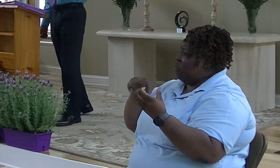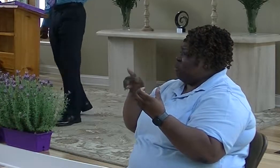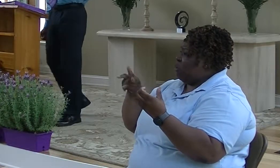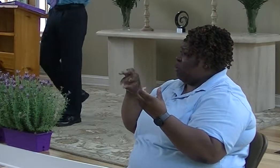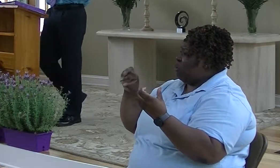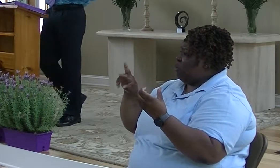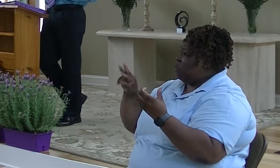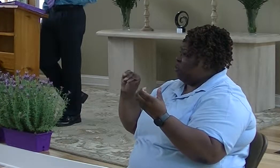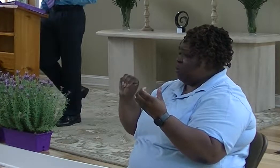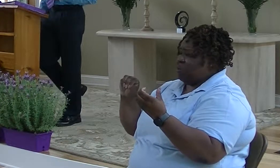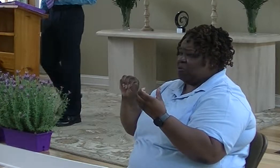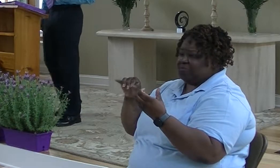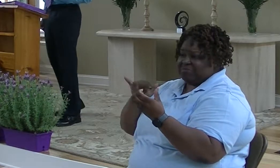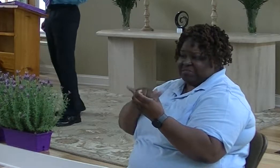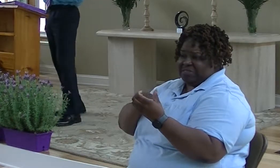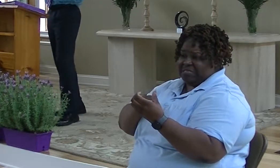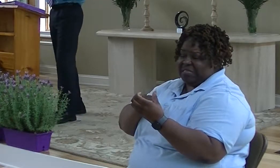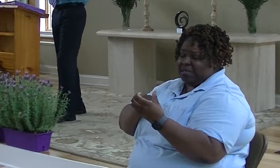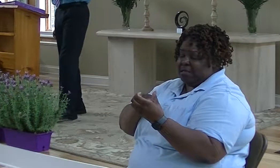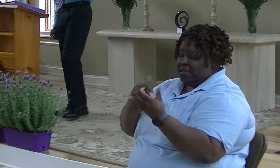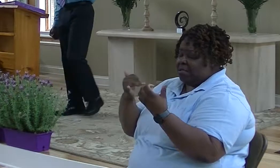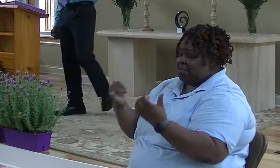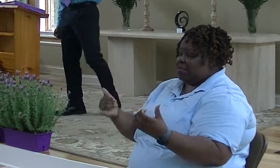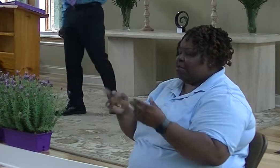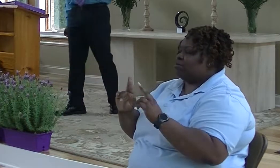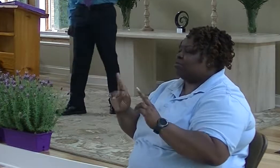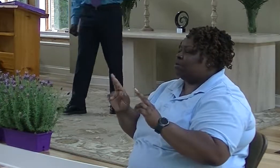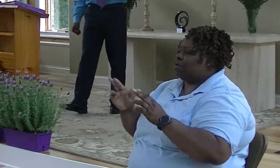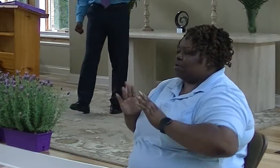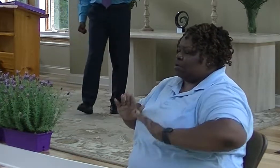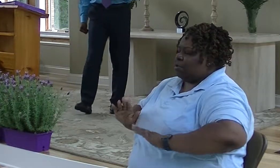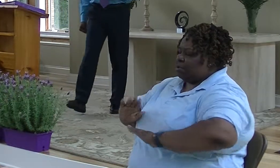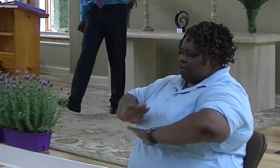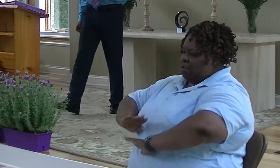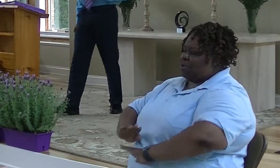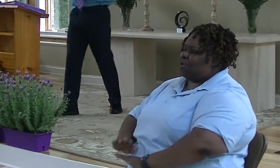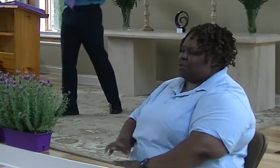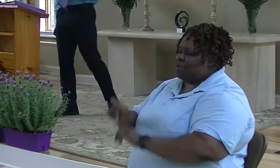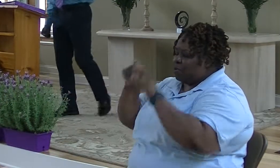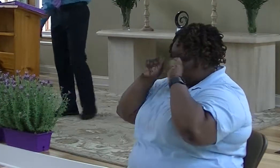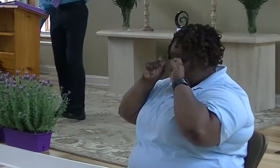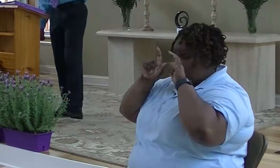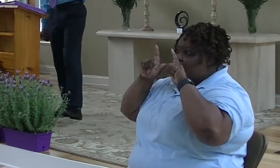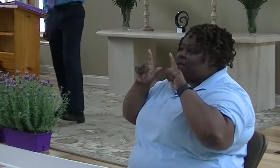And then when you are ready and comfortable, open your eyes and return to the room.